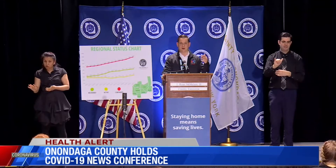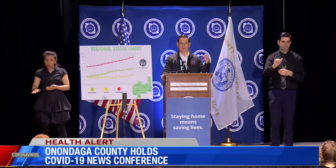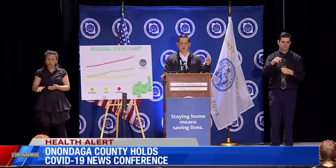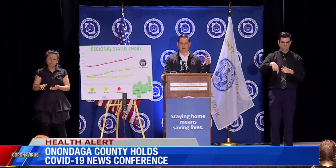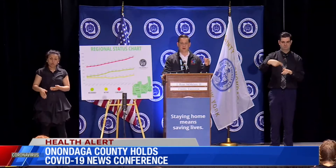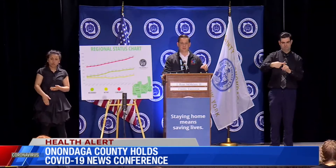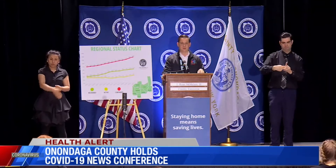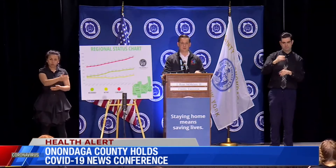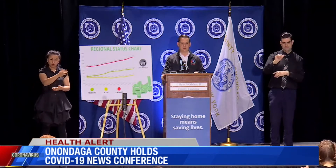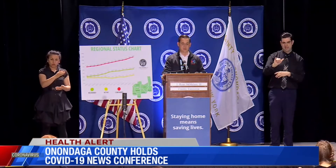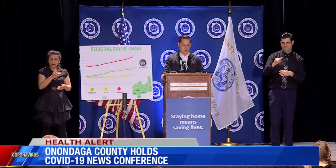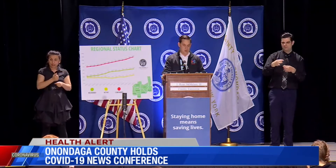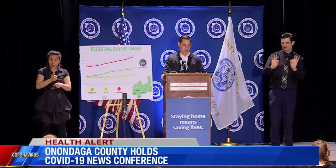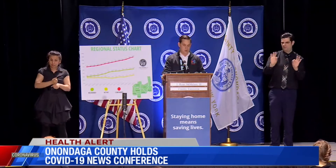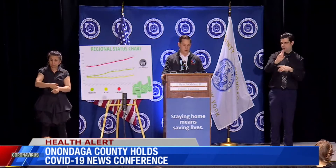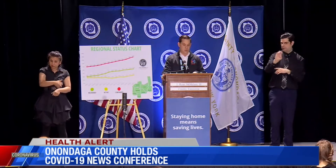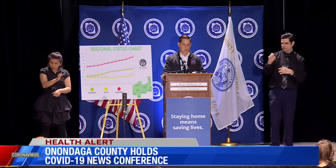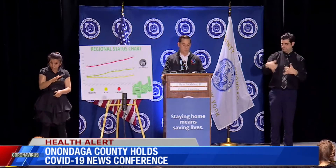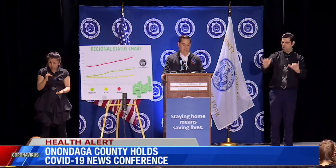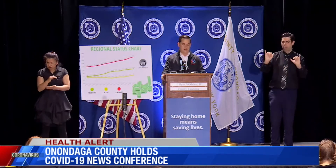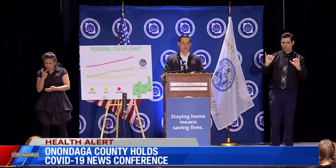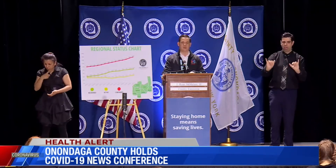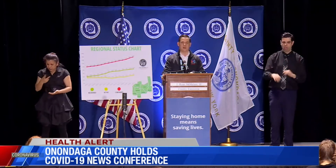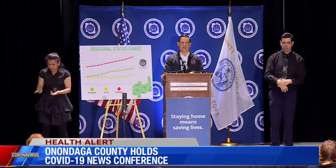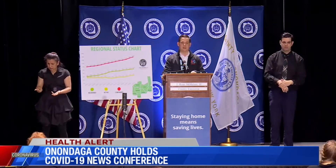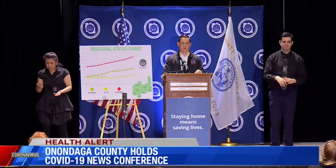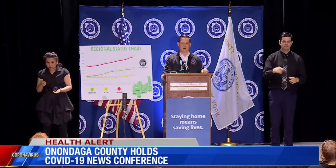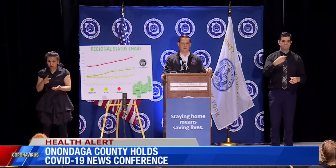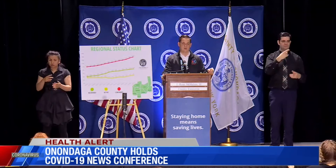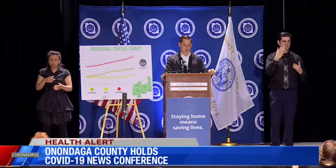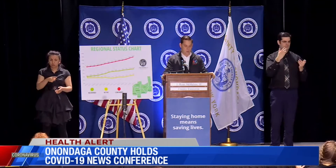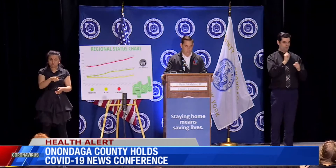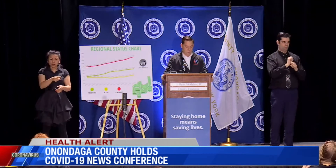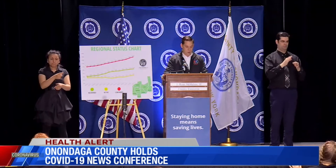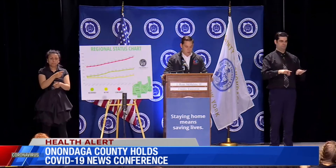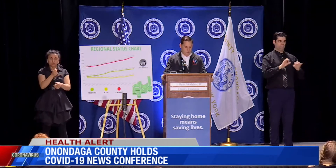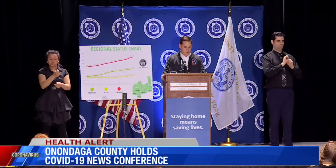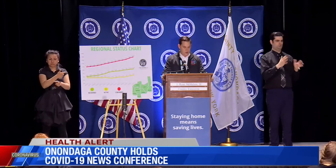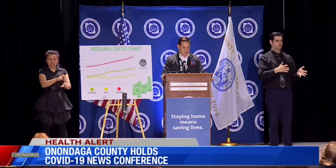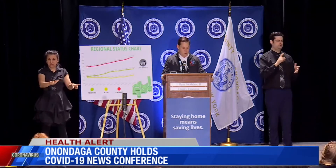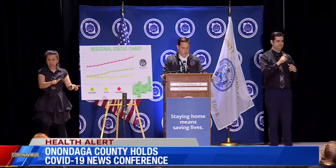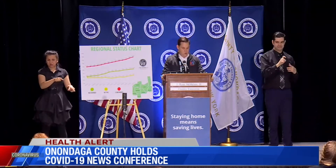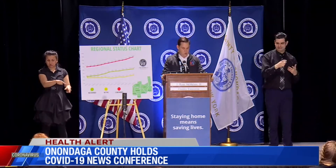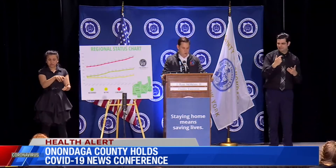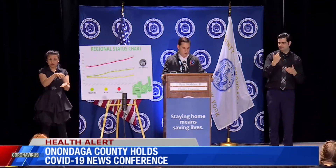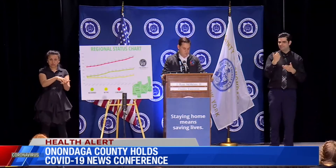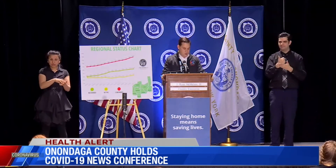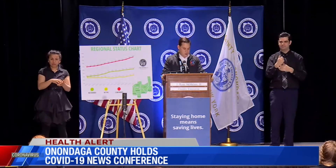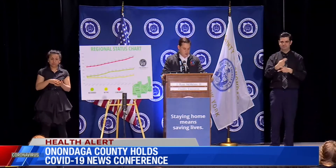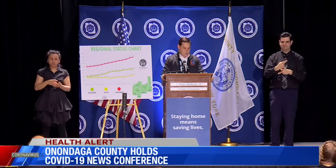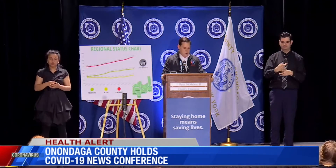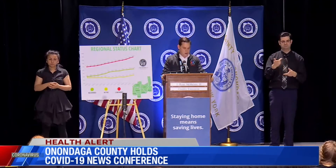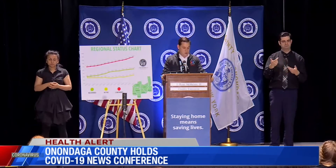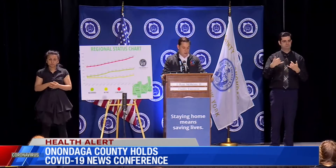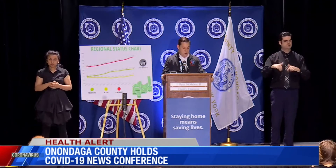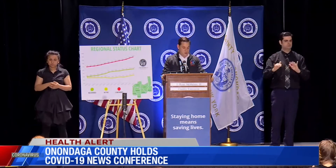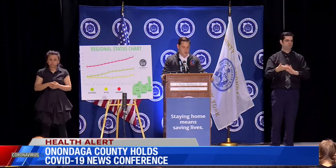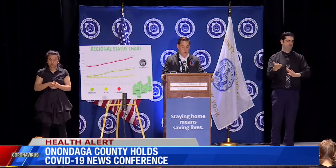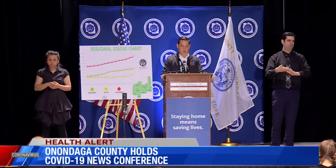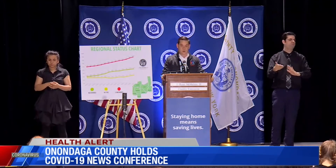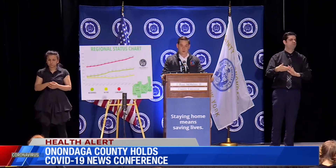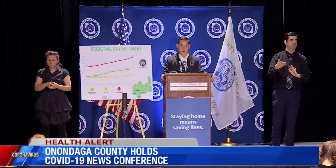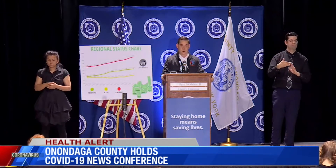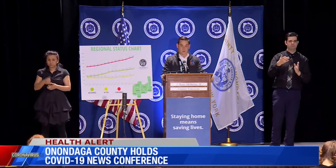into daycare, child care issues, you can utilize our slots that we have available through Child Care Solutions. Speaking of Child